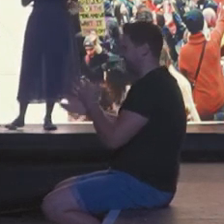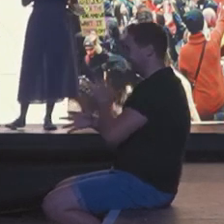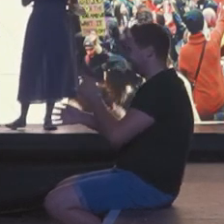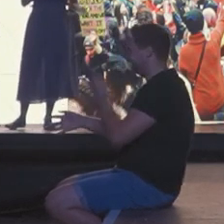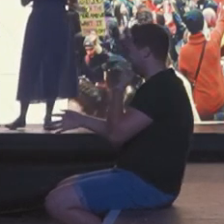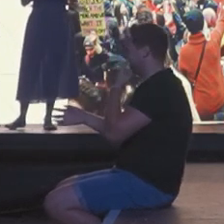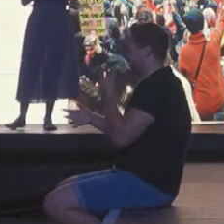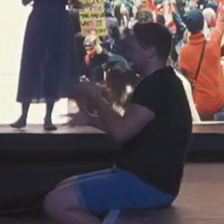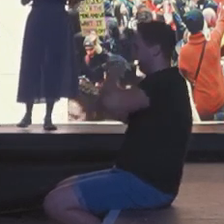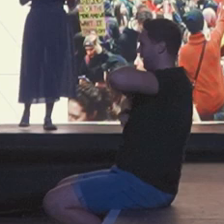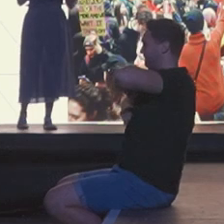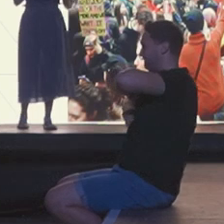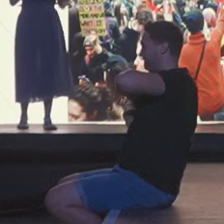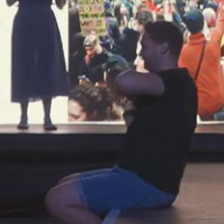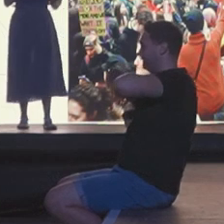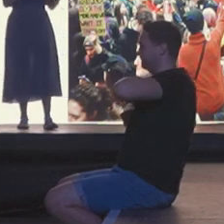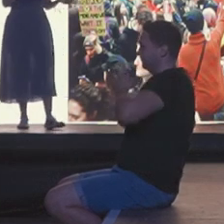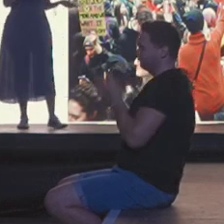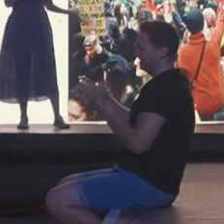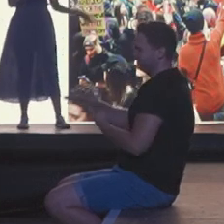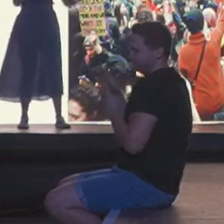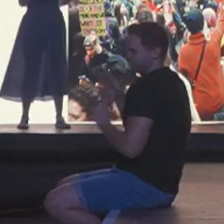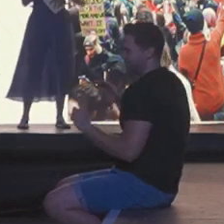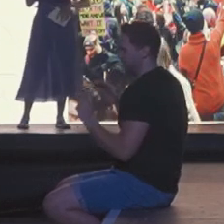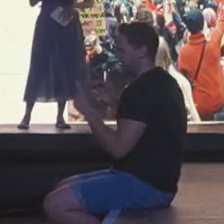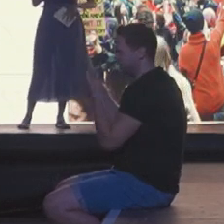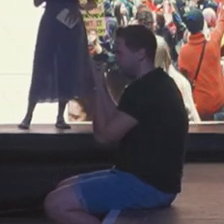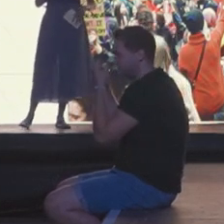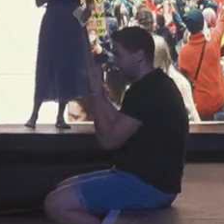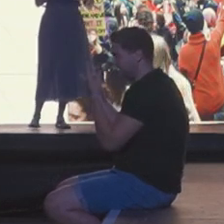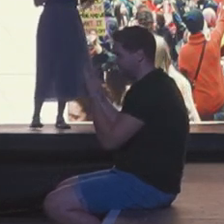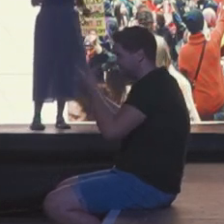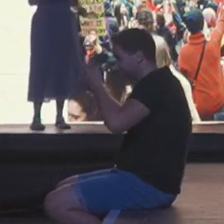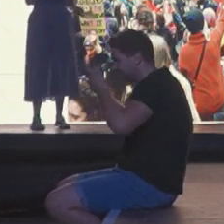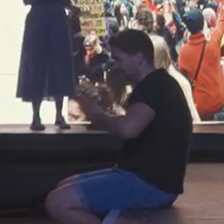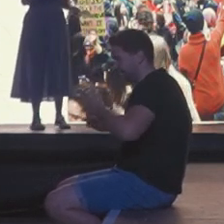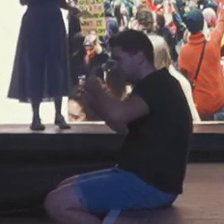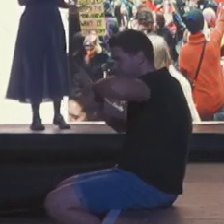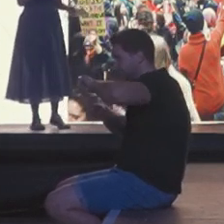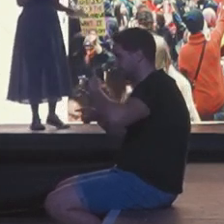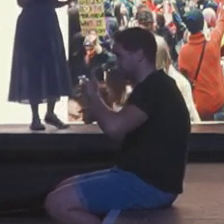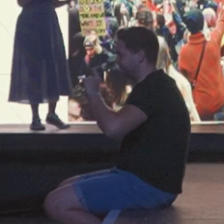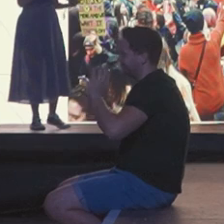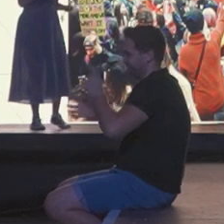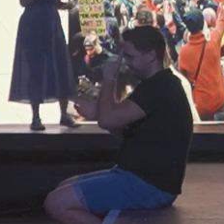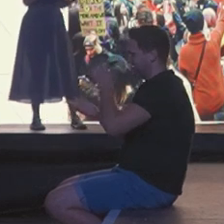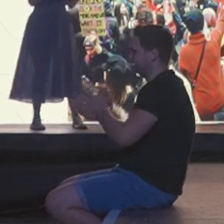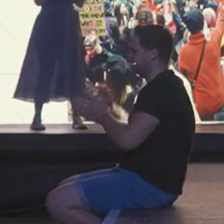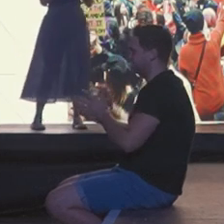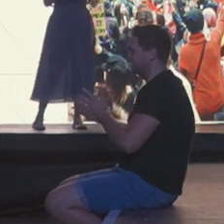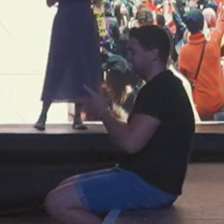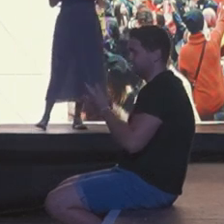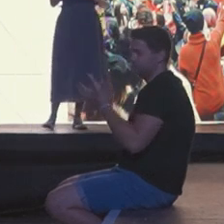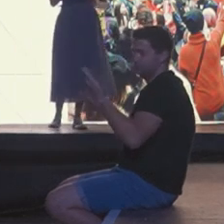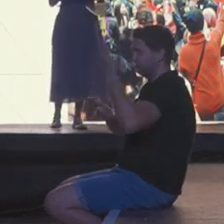thing to digest. But I think what's really important to remember is that what happens now is up to us. History is filled with all